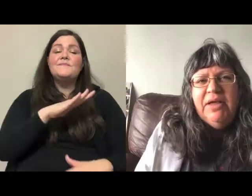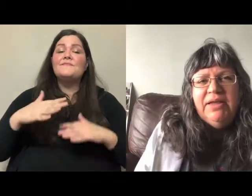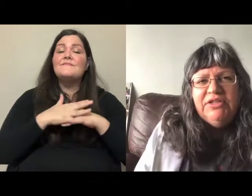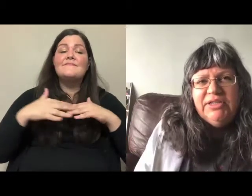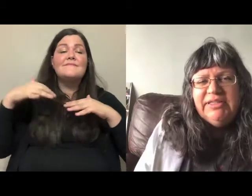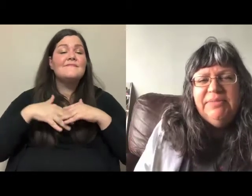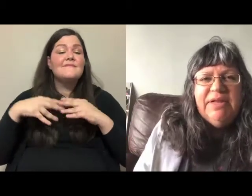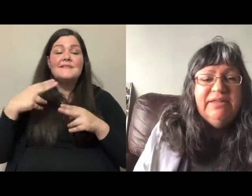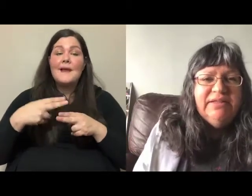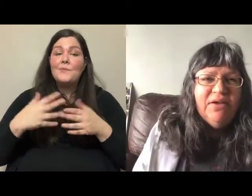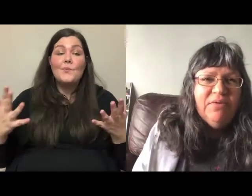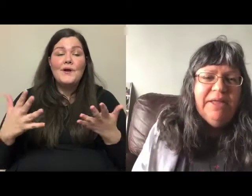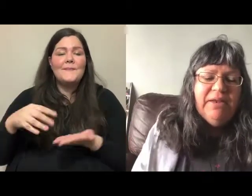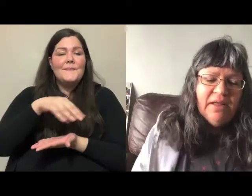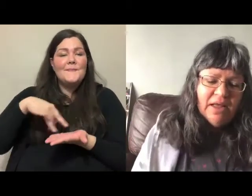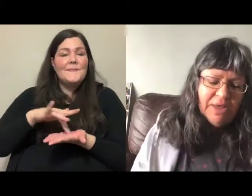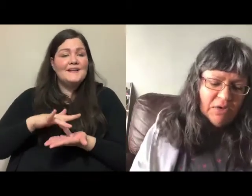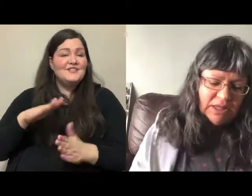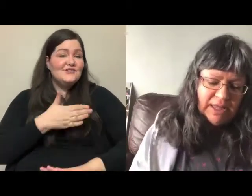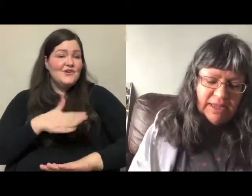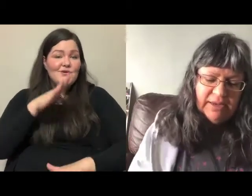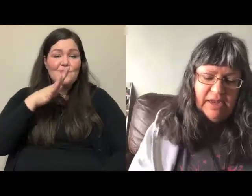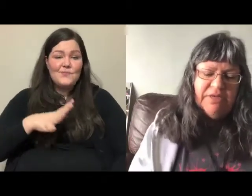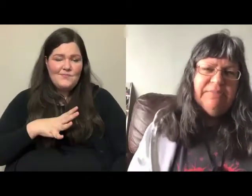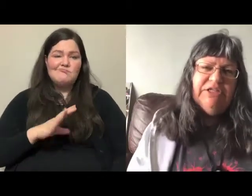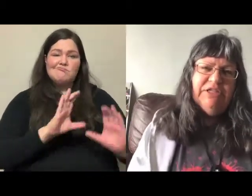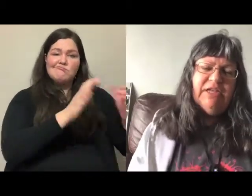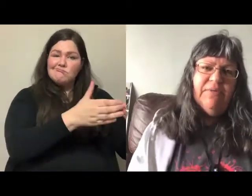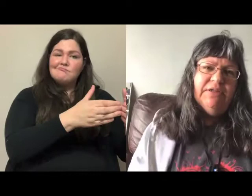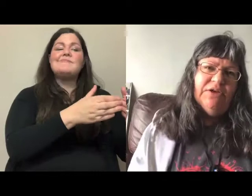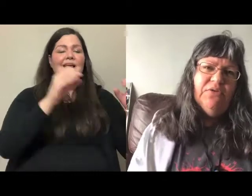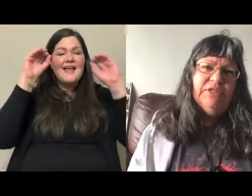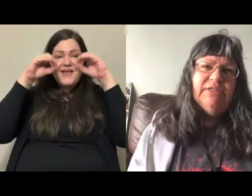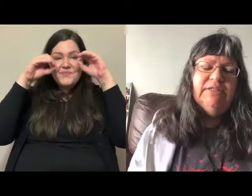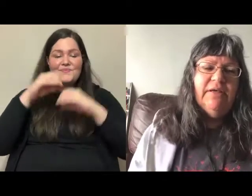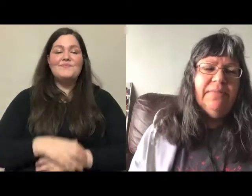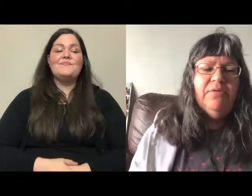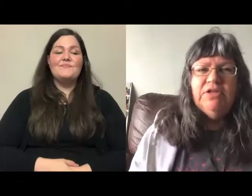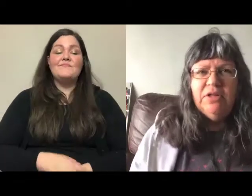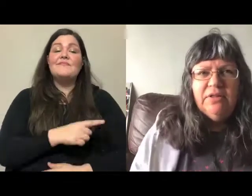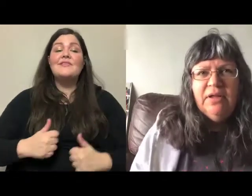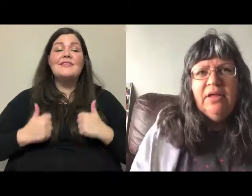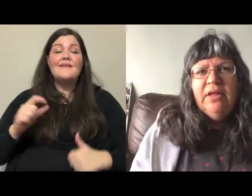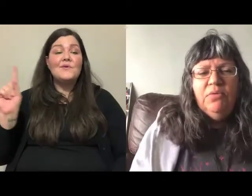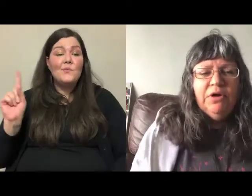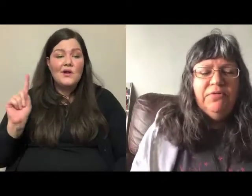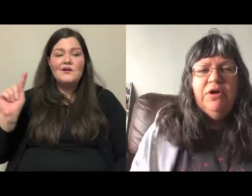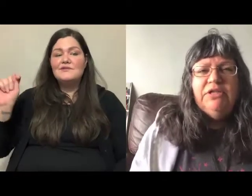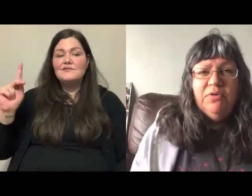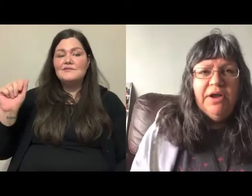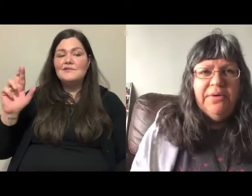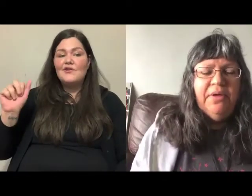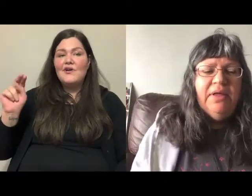that my Indigenous name is Medicine Solomon. I'm Owl Clan, and I always mentioned Toronto, which is the original word